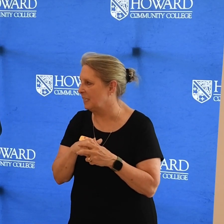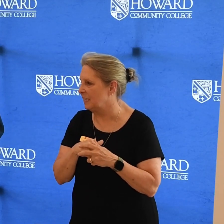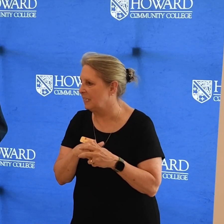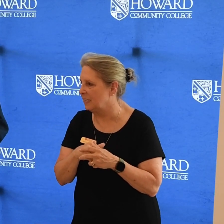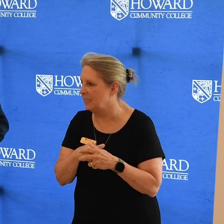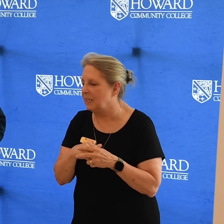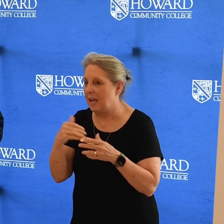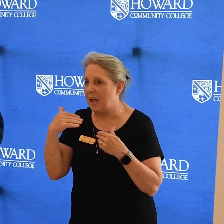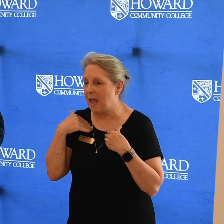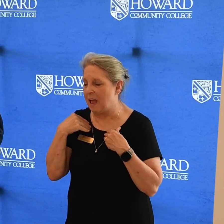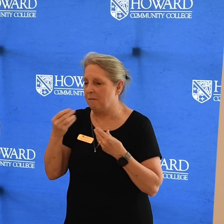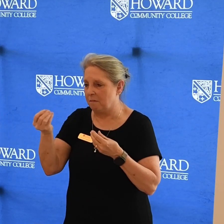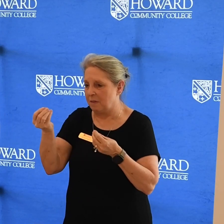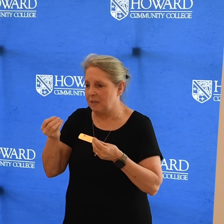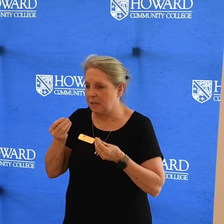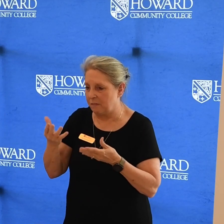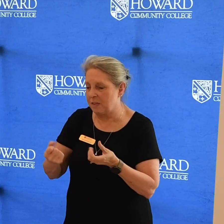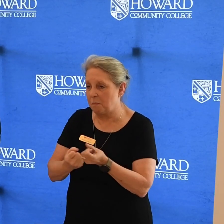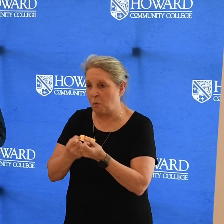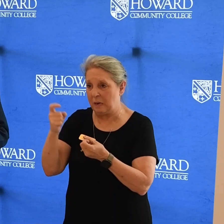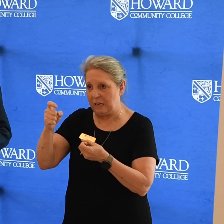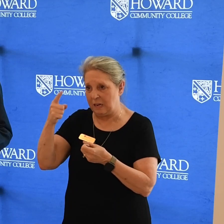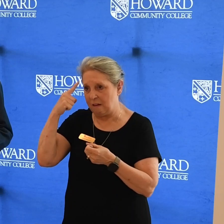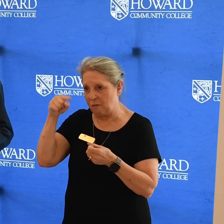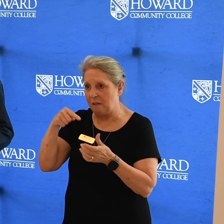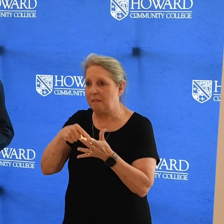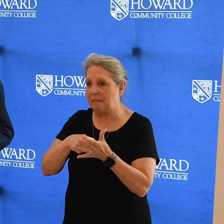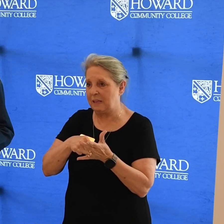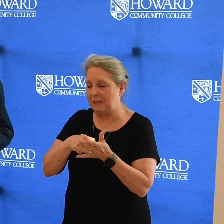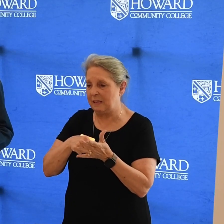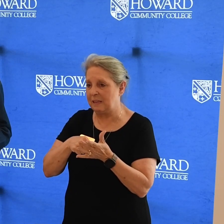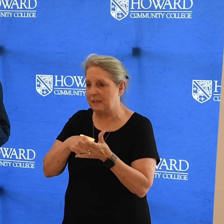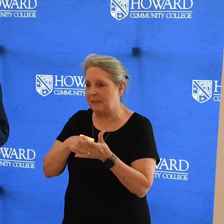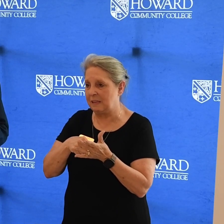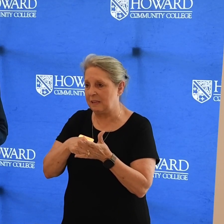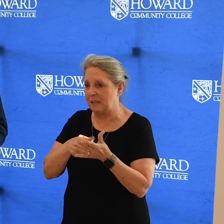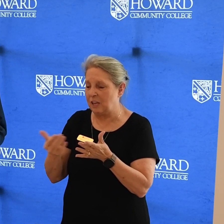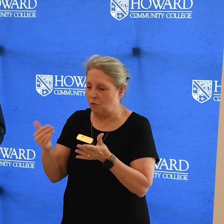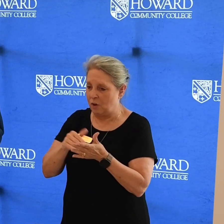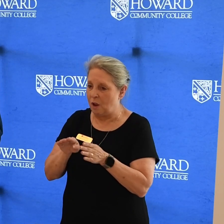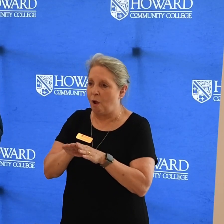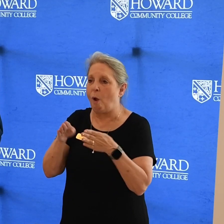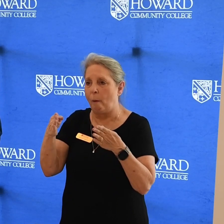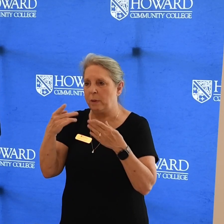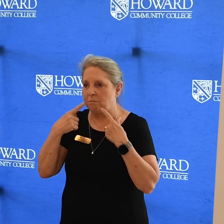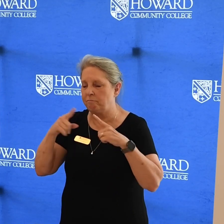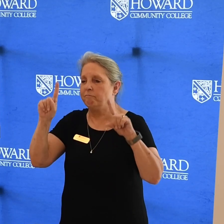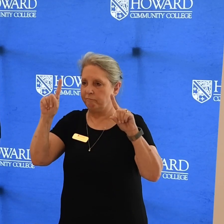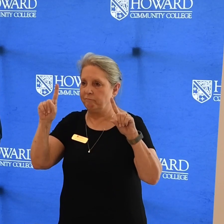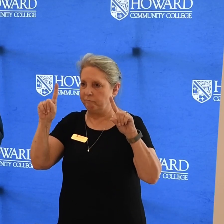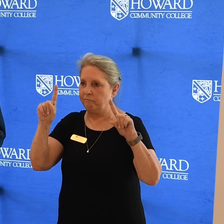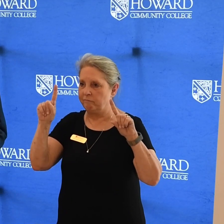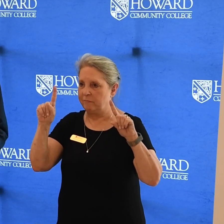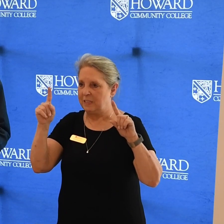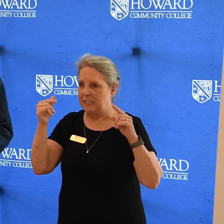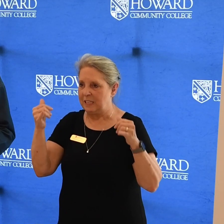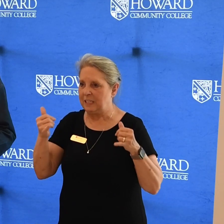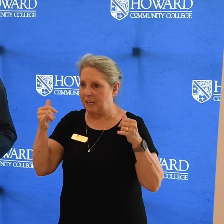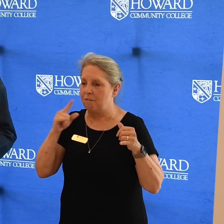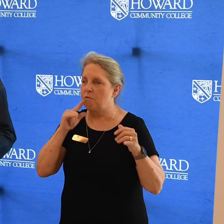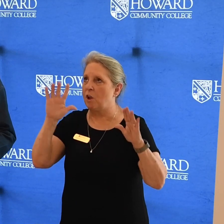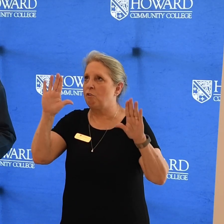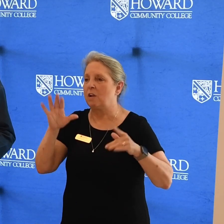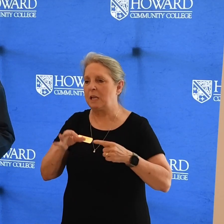They have provided the support needed to bring this reopening to fruition. And why this is